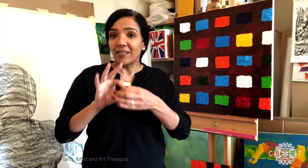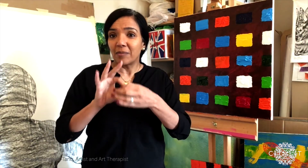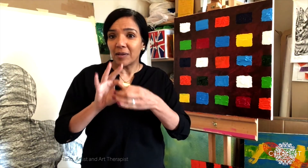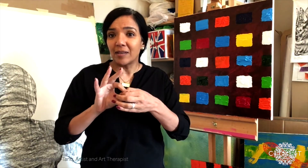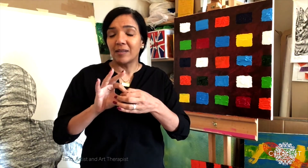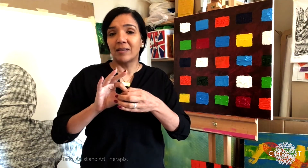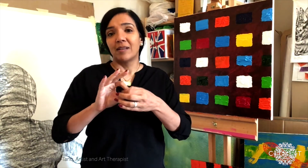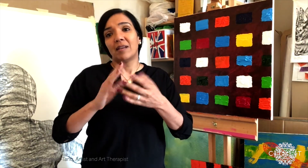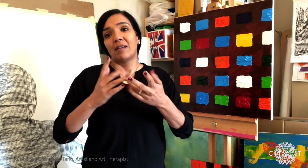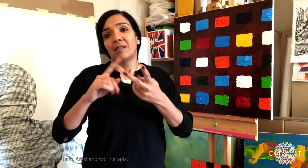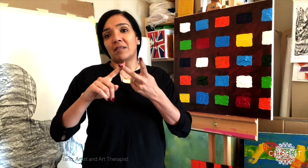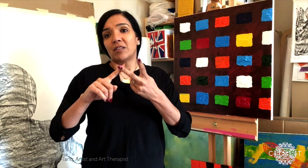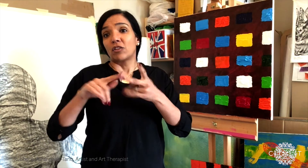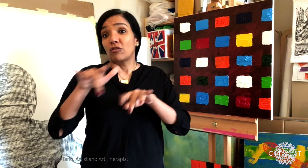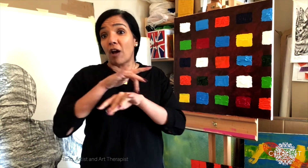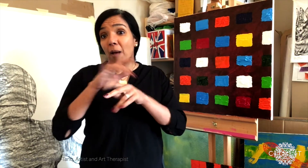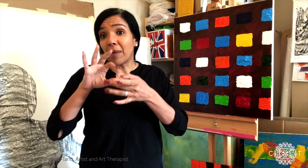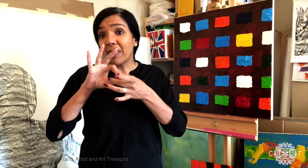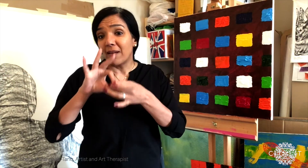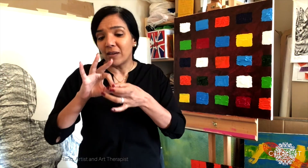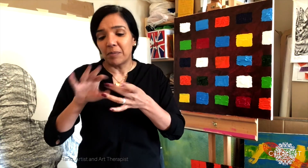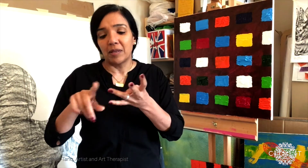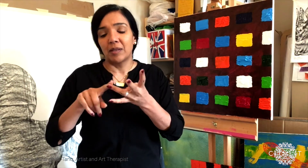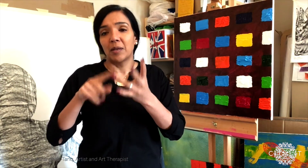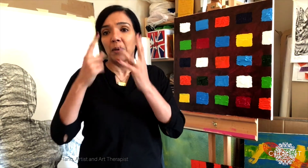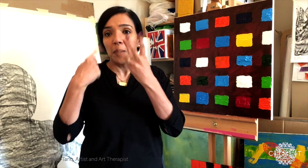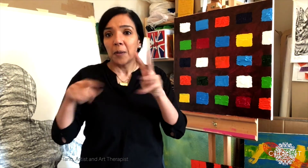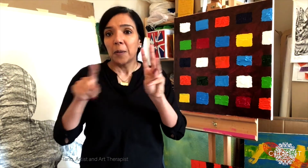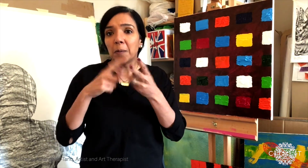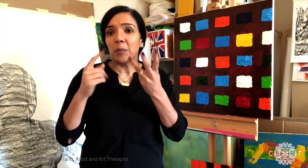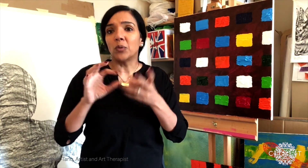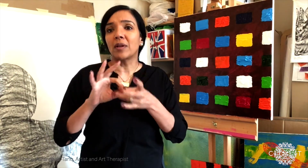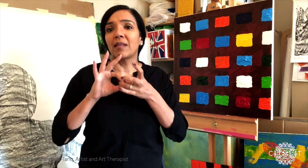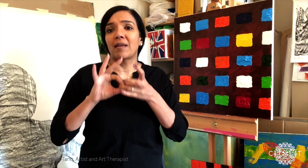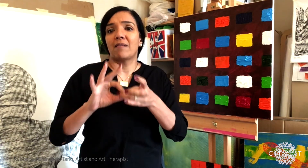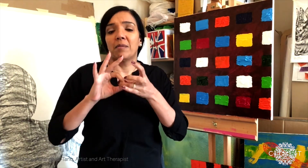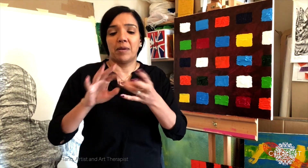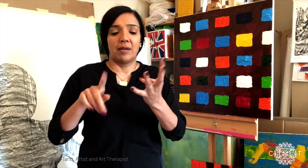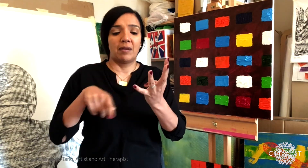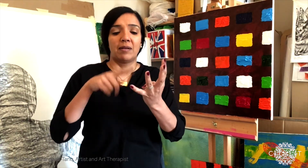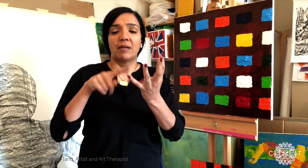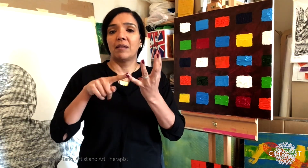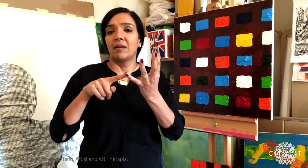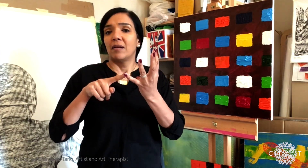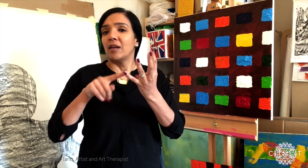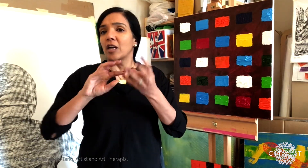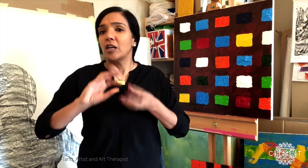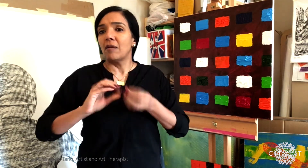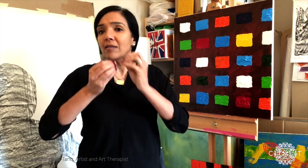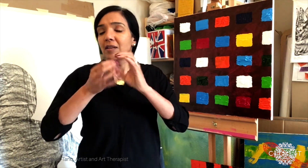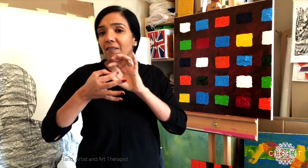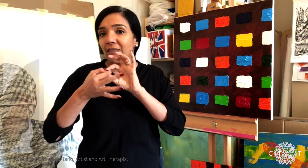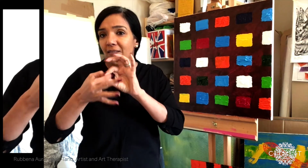therapy, drama therapy, music therapy, creative